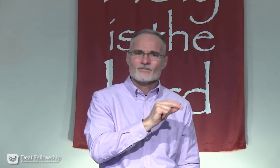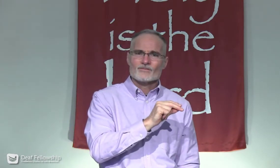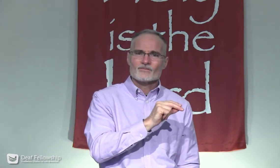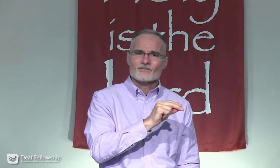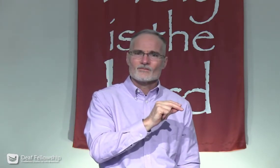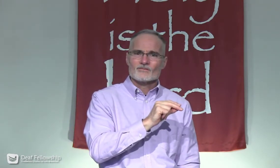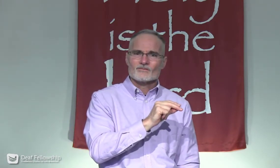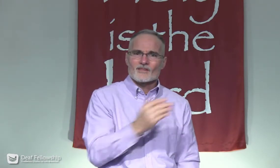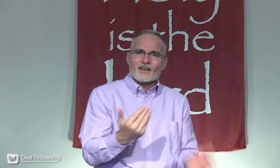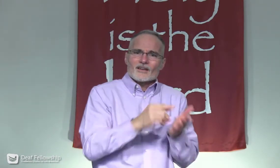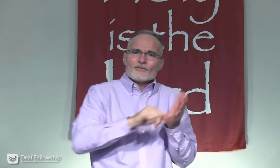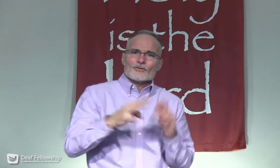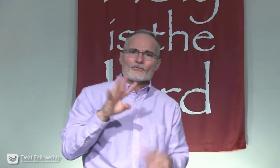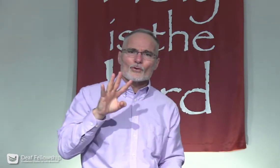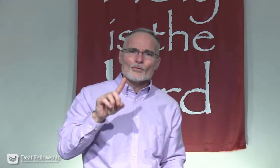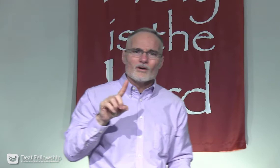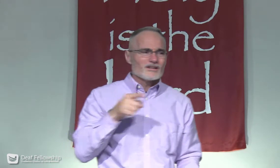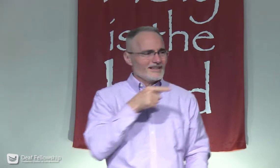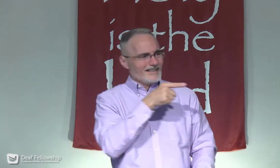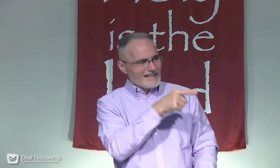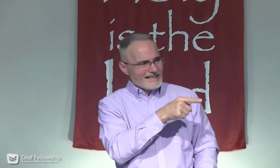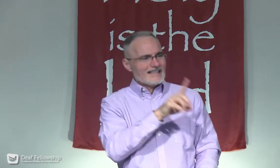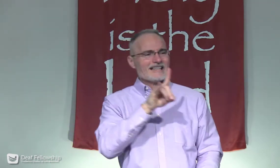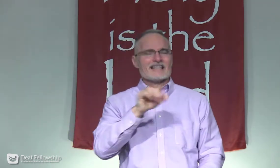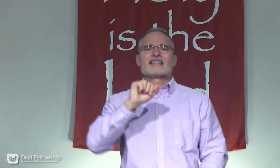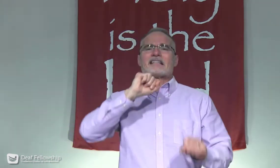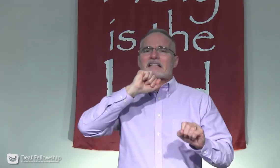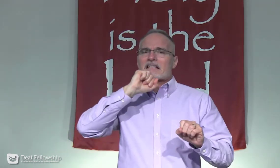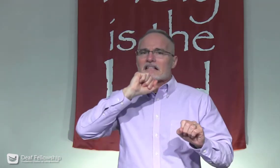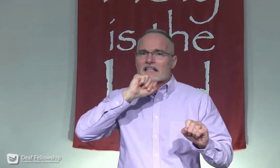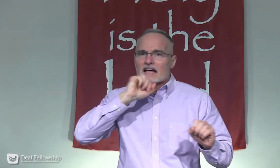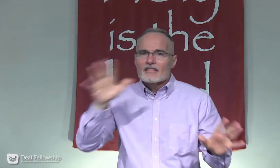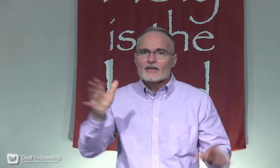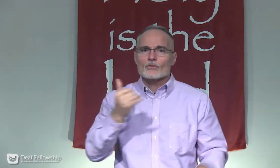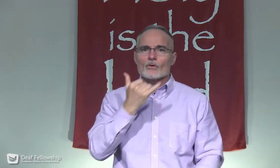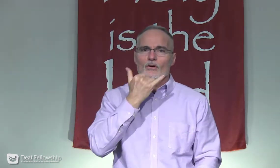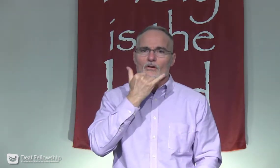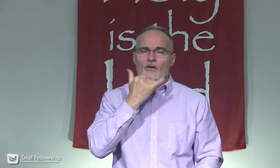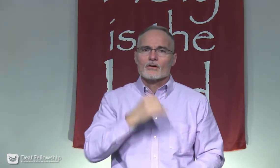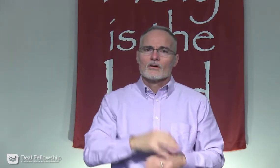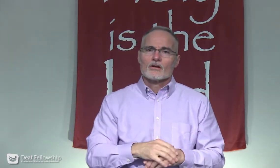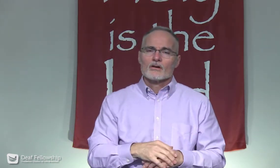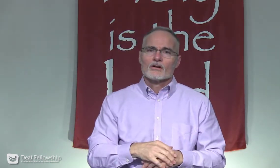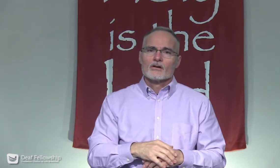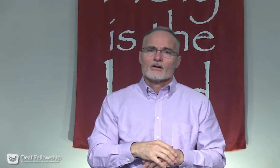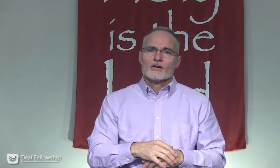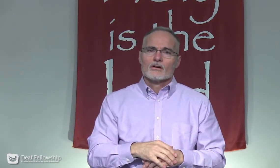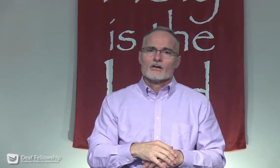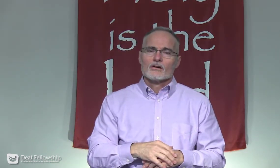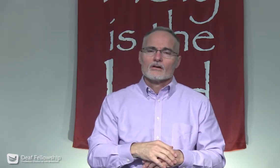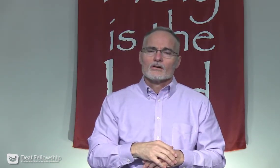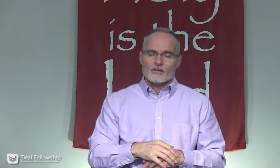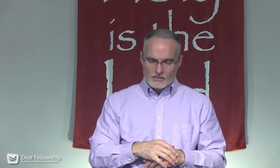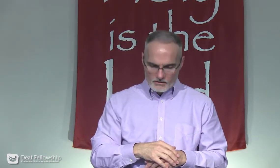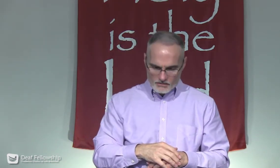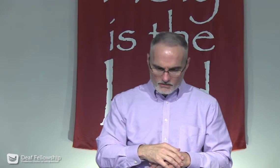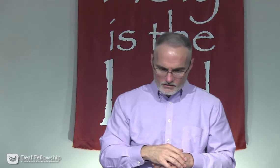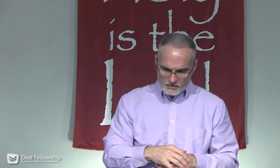But Jesus didn't. Again, in verse 41, he says, he did nothing